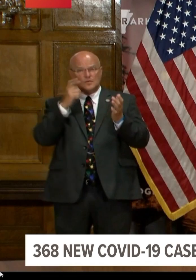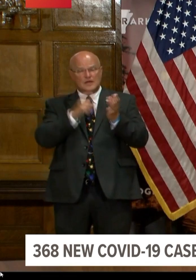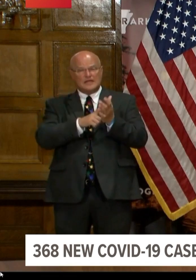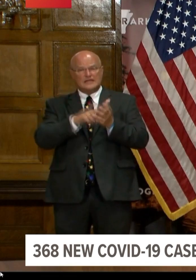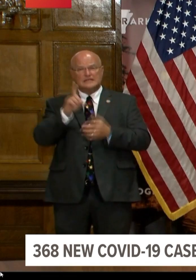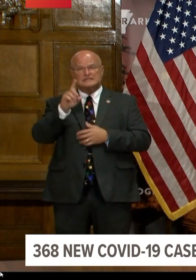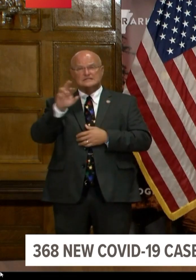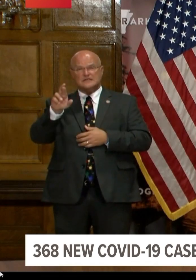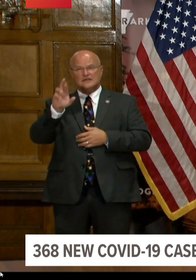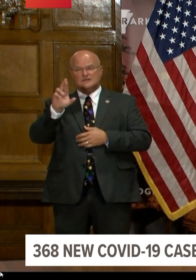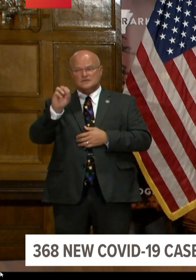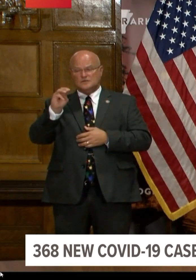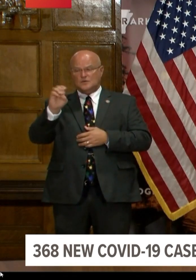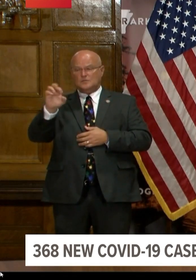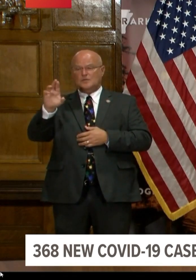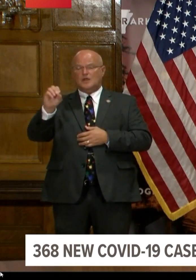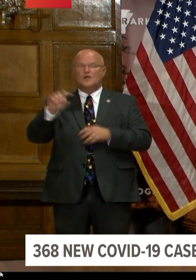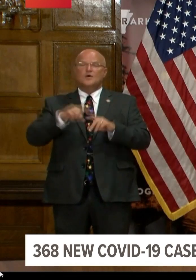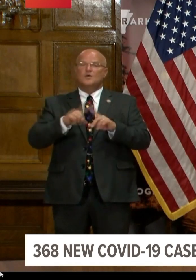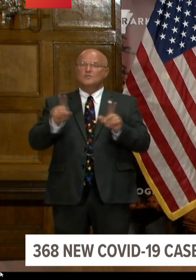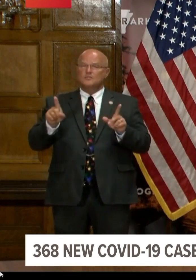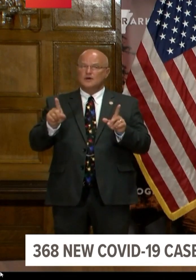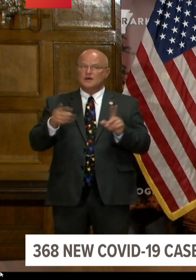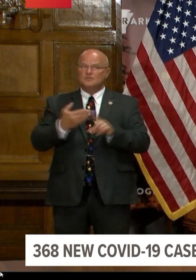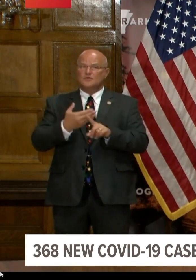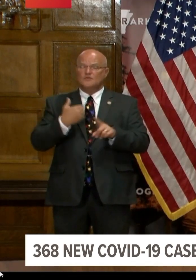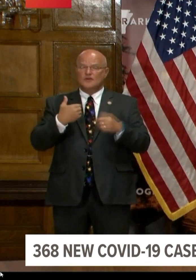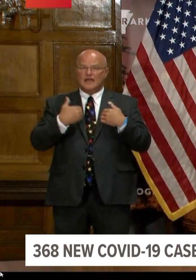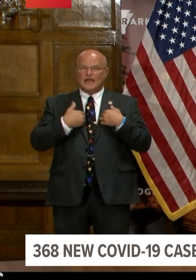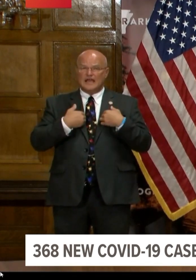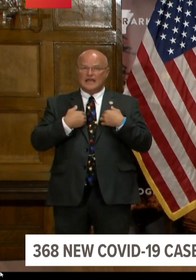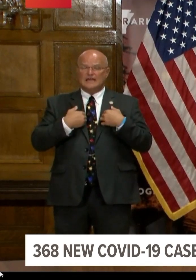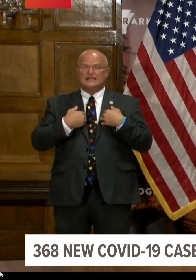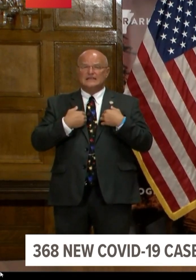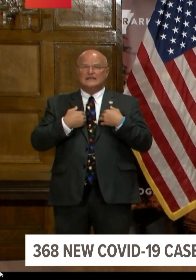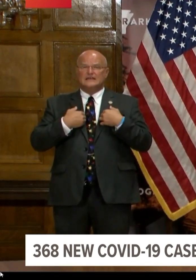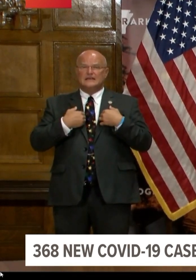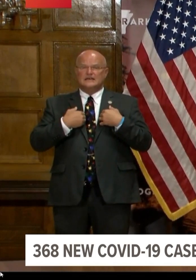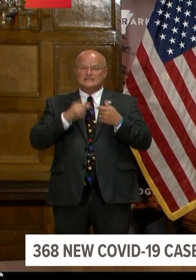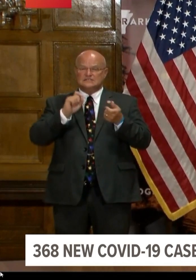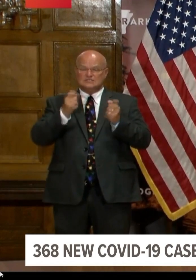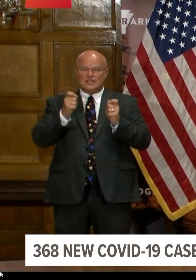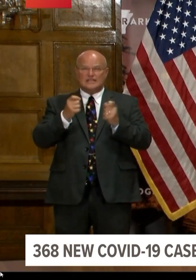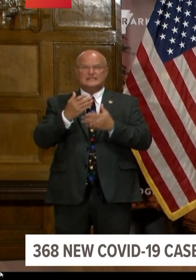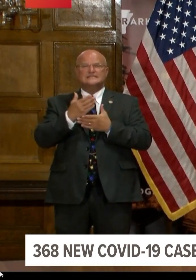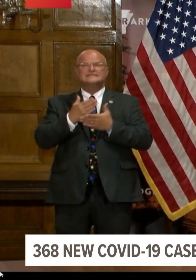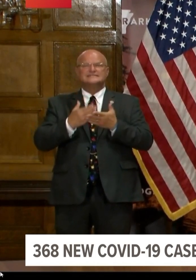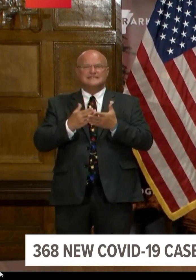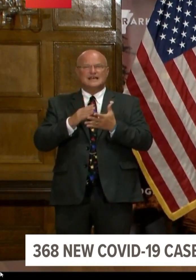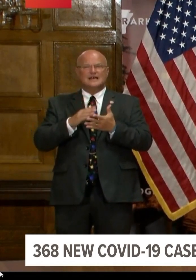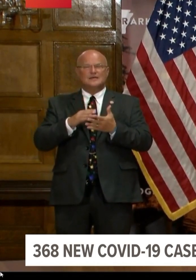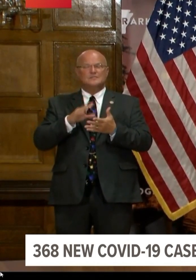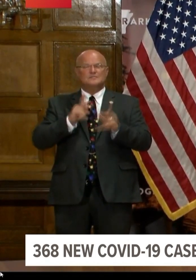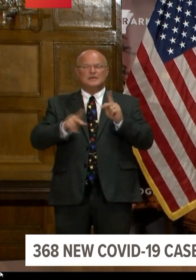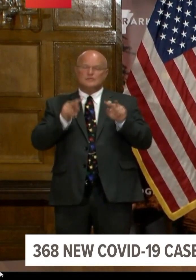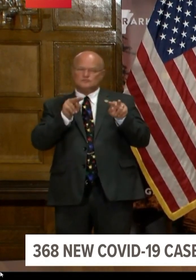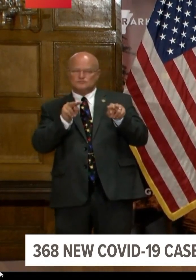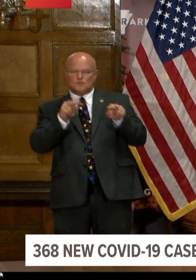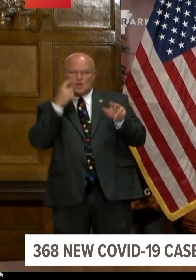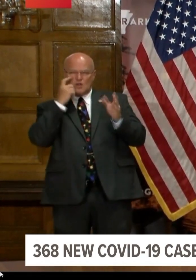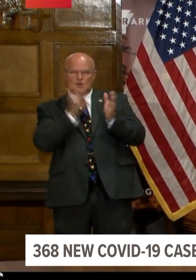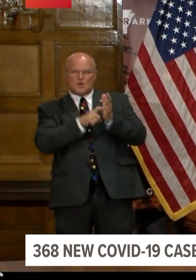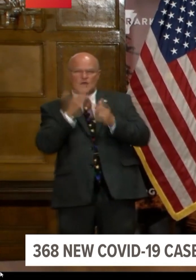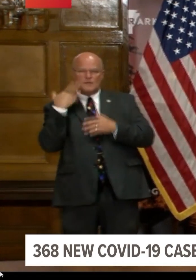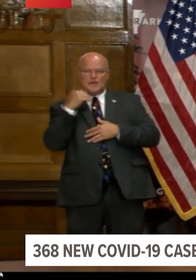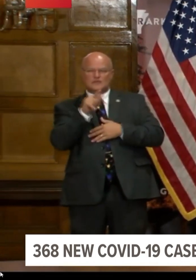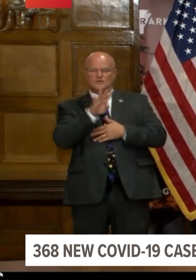recognize Dr. Romero, but before, we've had a correction that some astute observers might have noticed